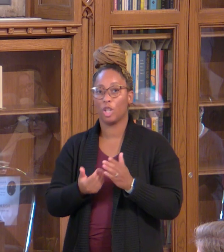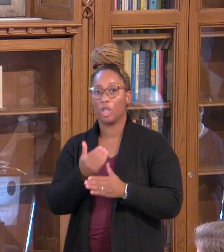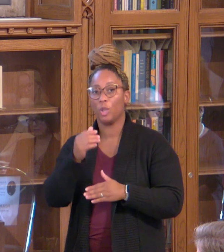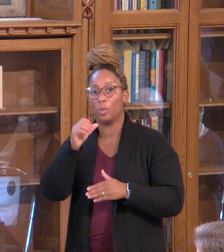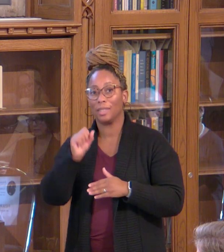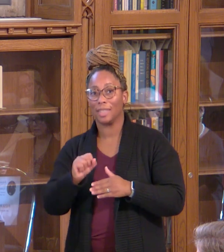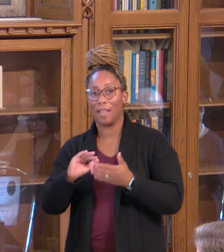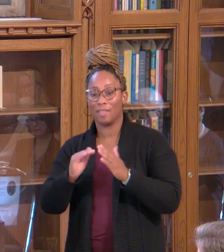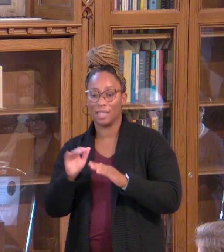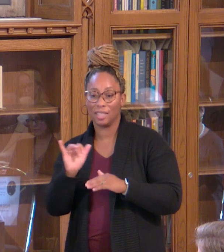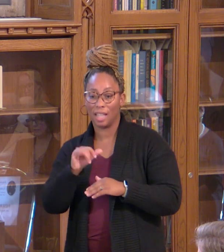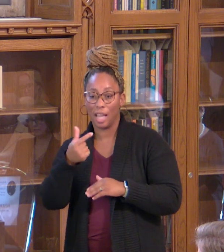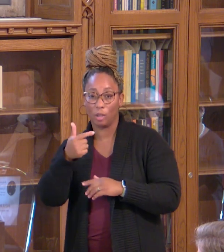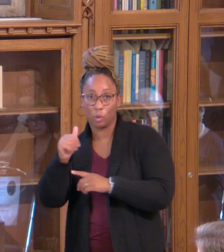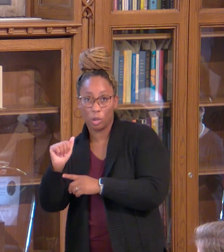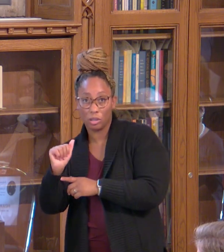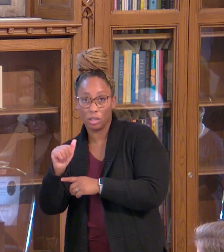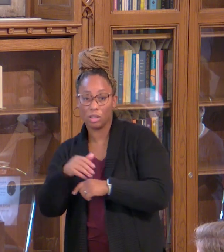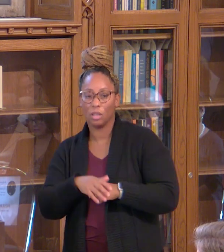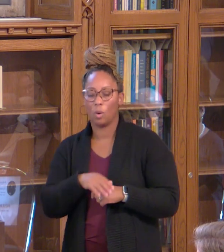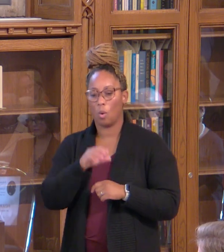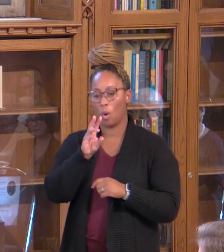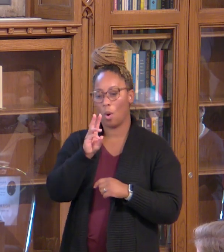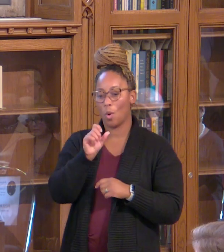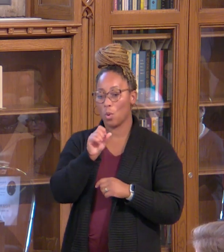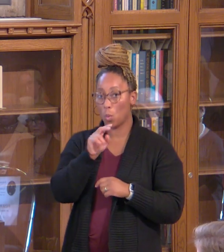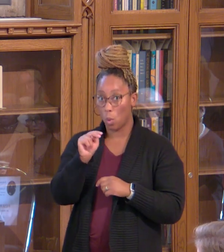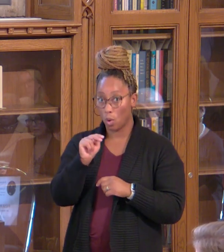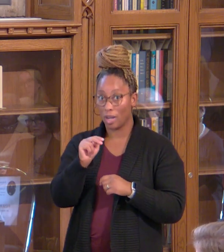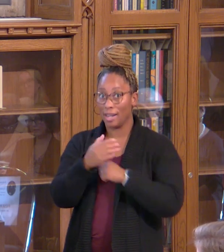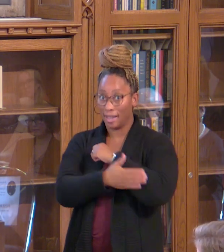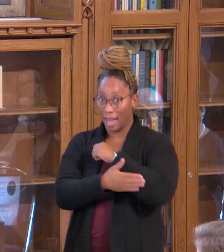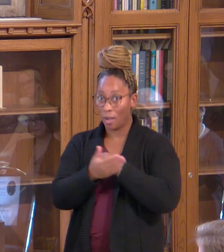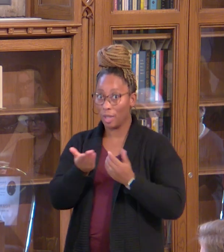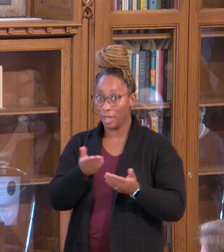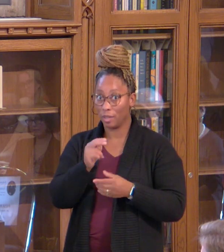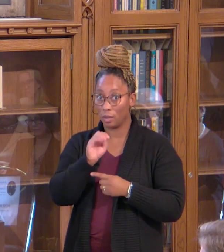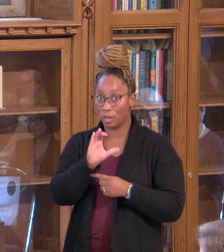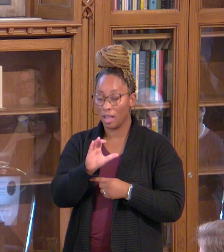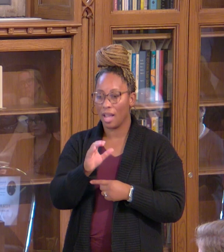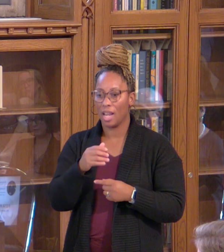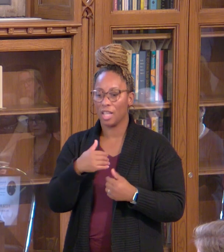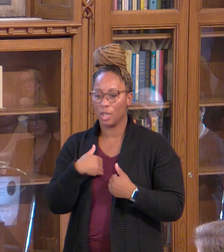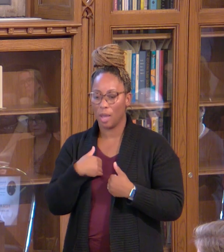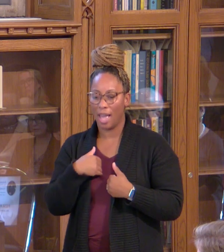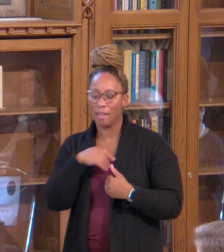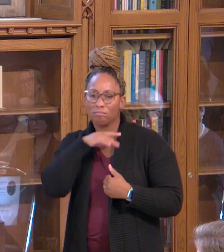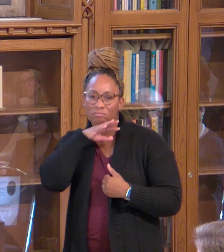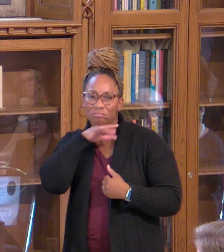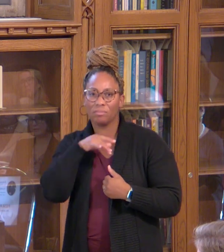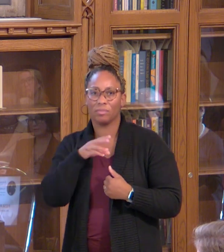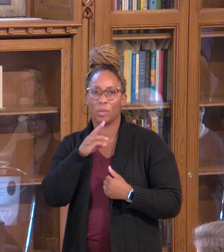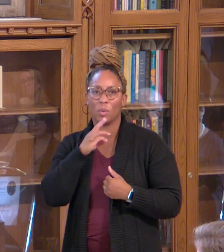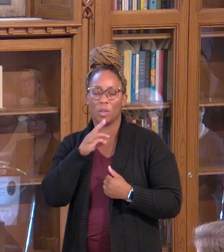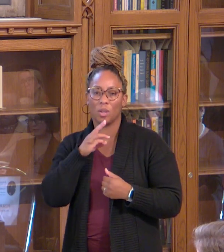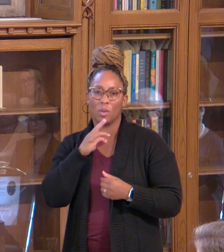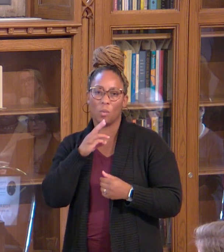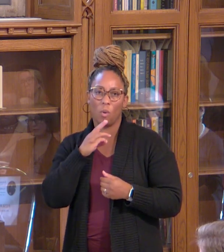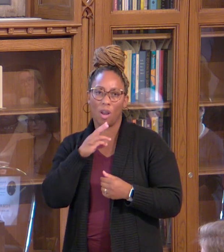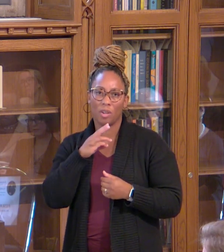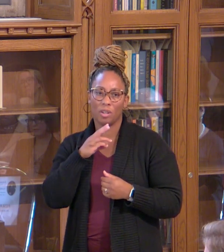like Georgia or whether in Warren County North Carolina where you had contaminated waste dumps in the